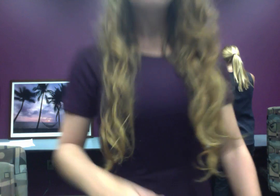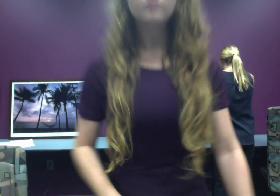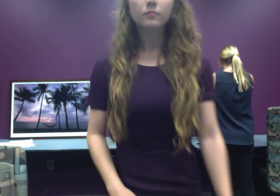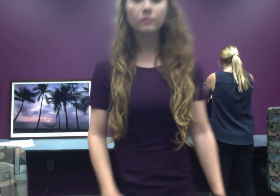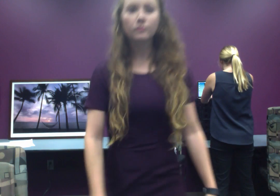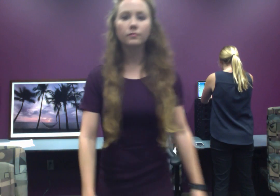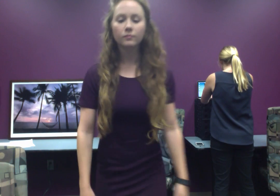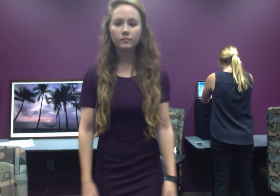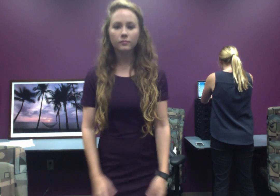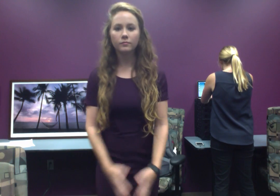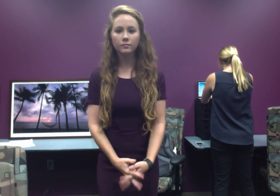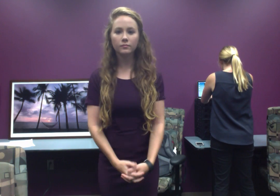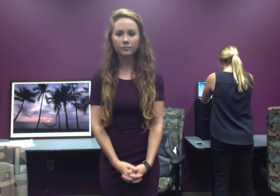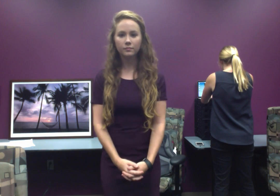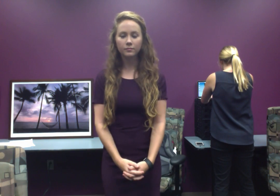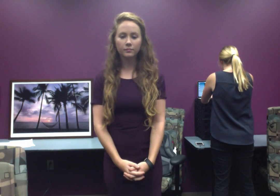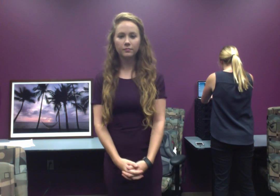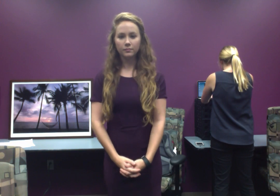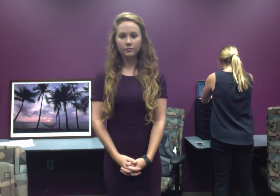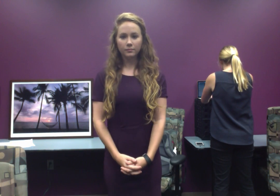Okay, everybody's recording now.